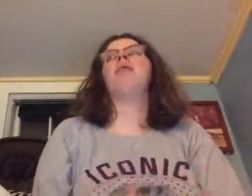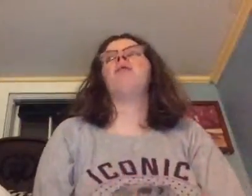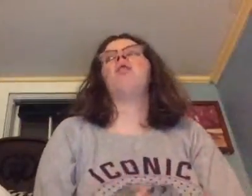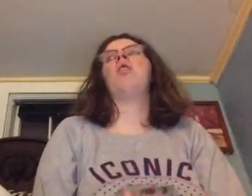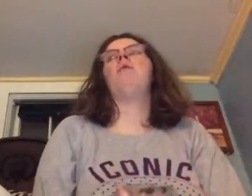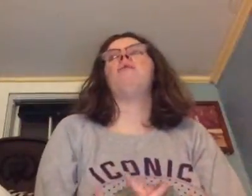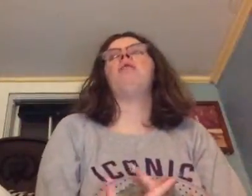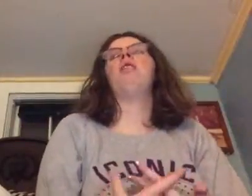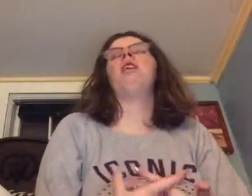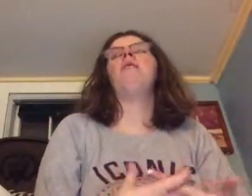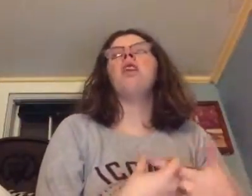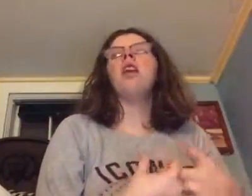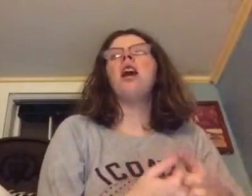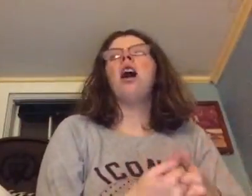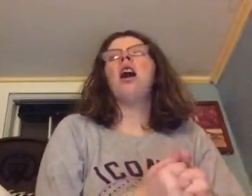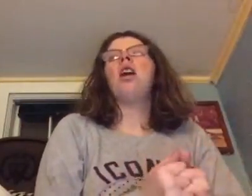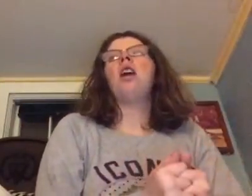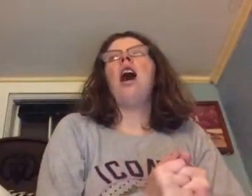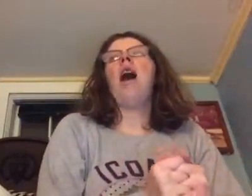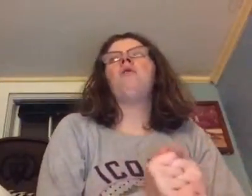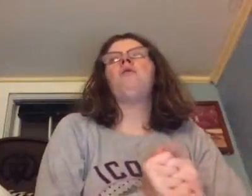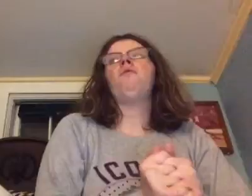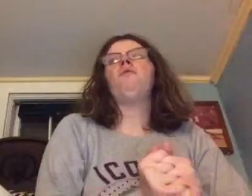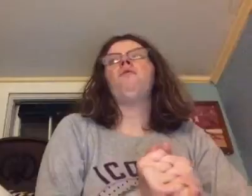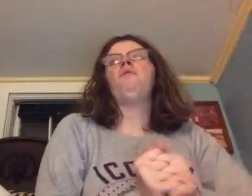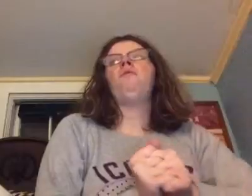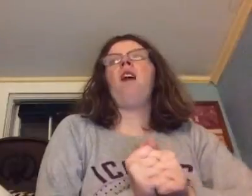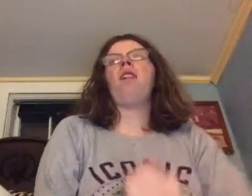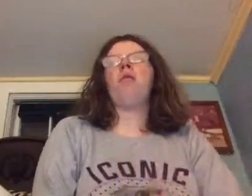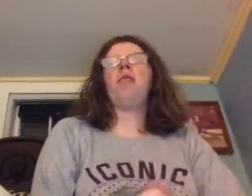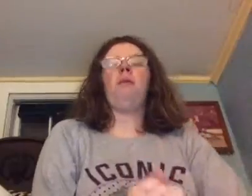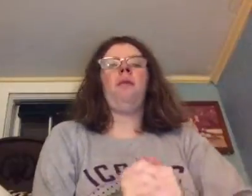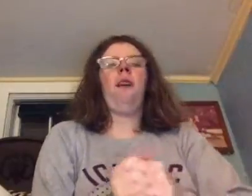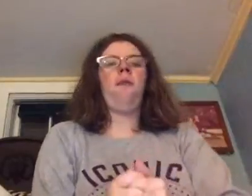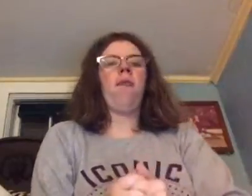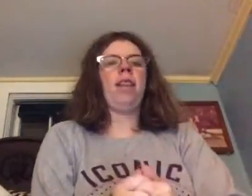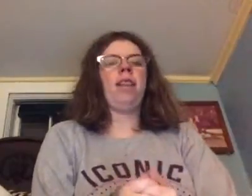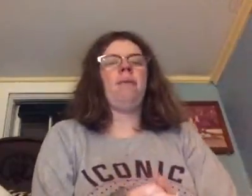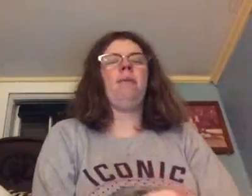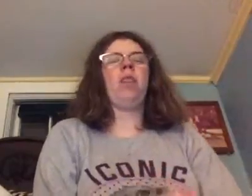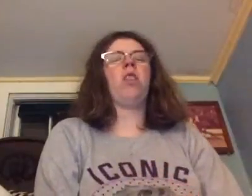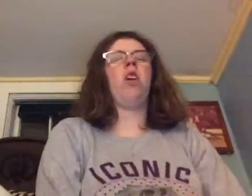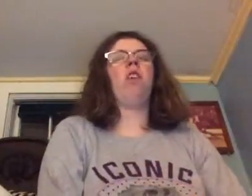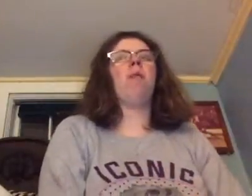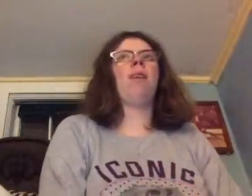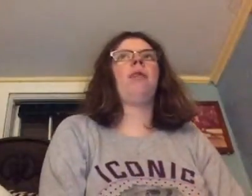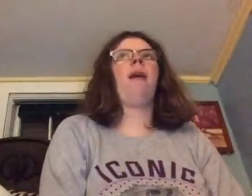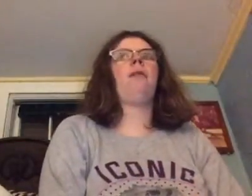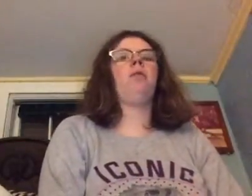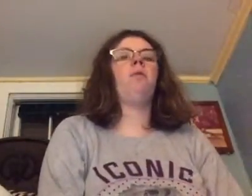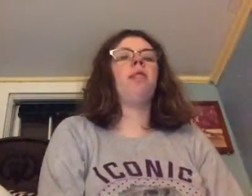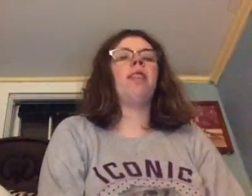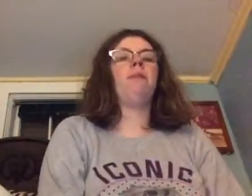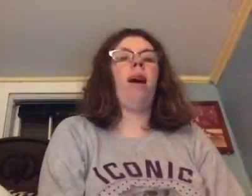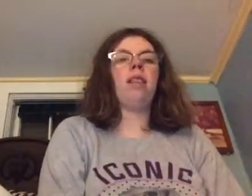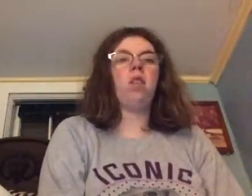was still popular, and I was friends with some of her friends, and we just started having behind her back, which wasn't the best